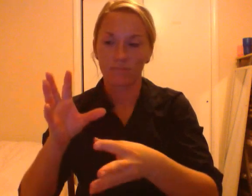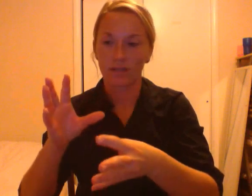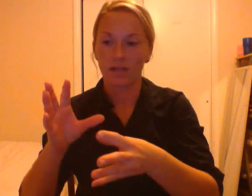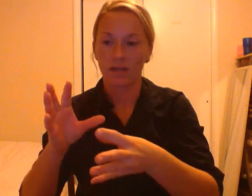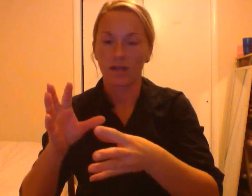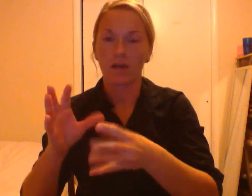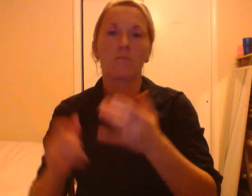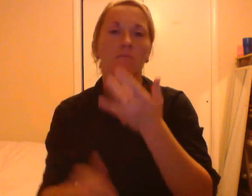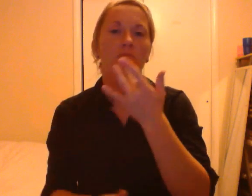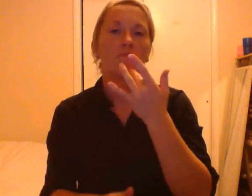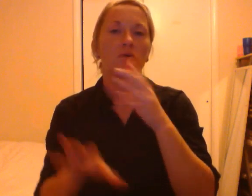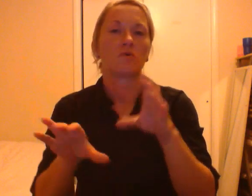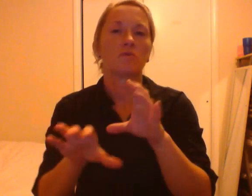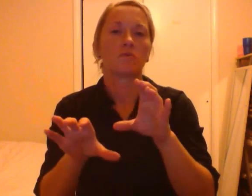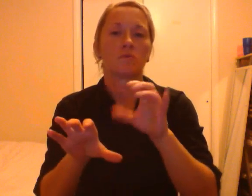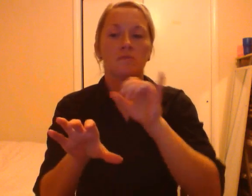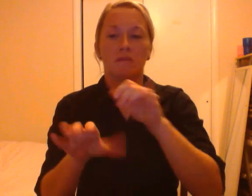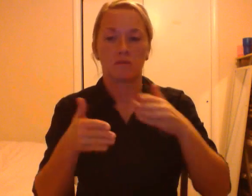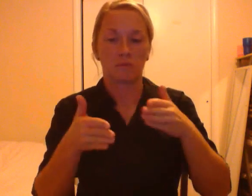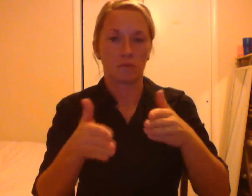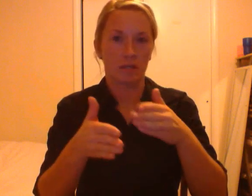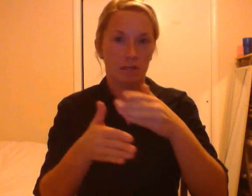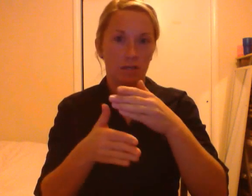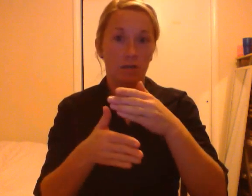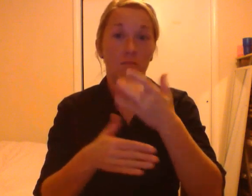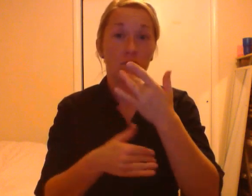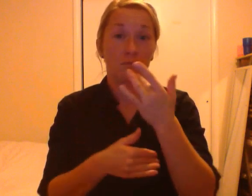that your expenses are a little bit less than a little bit more.